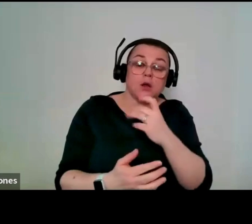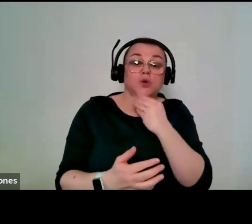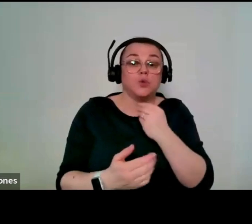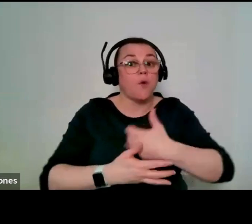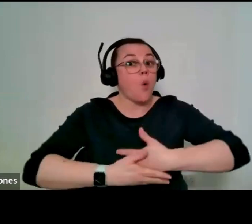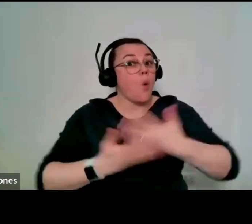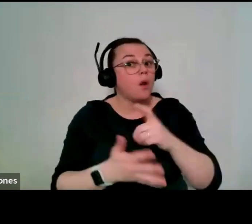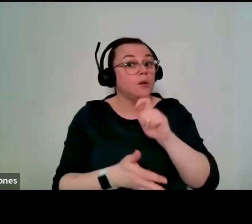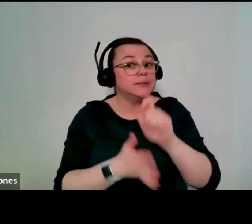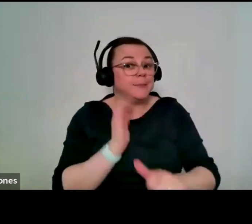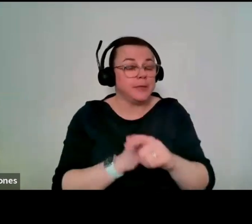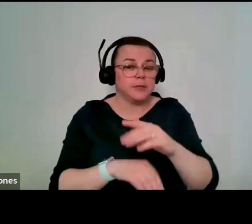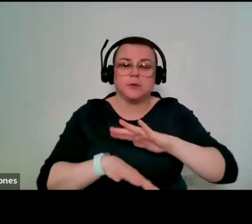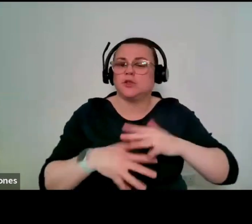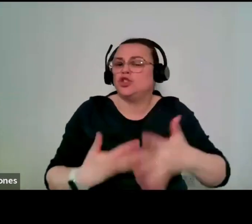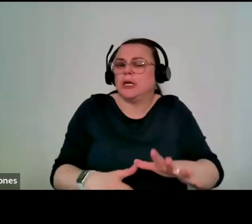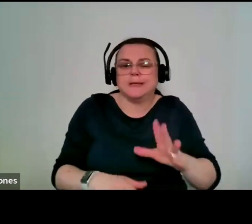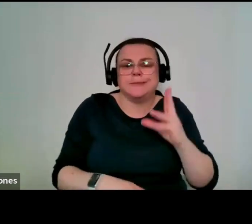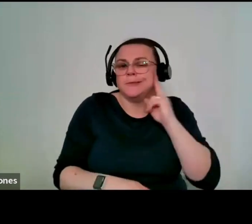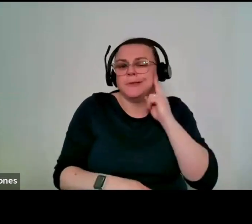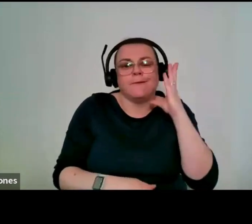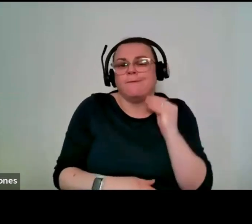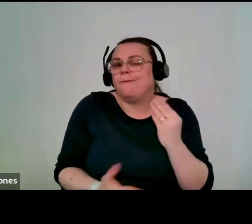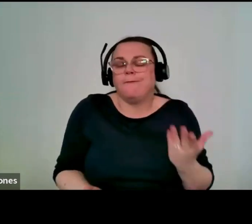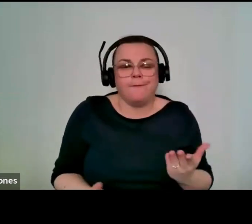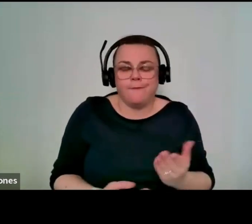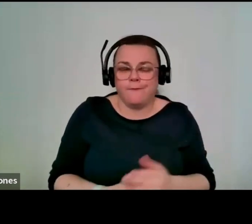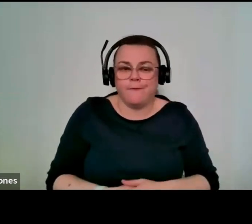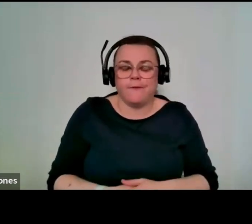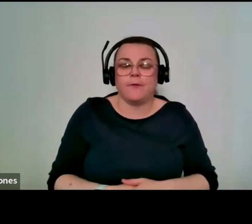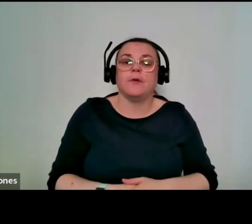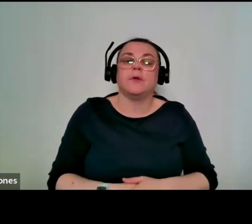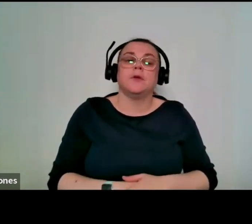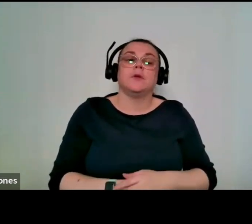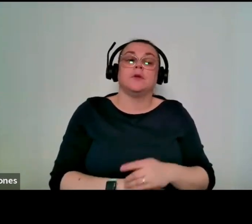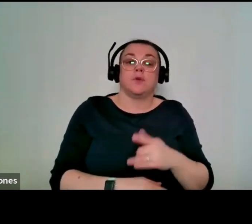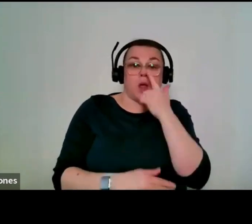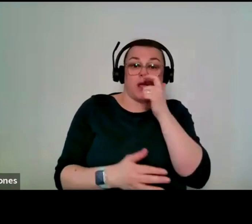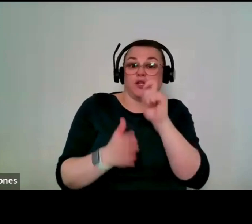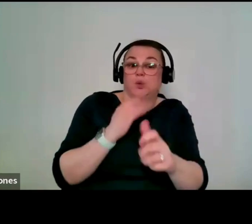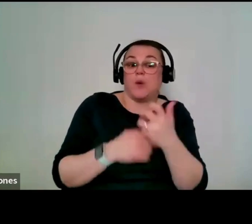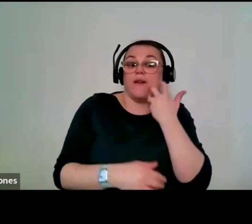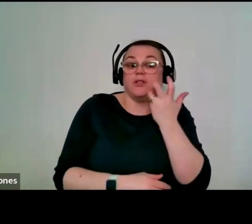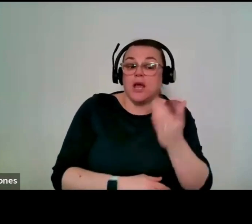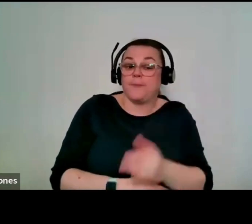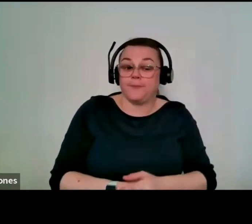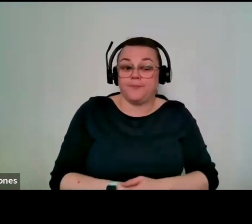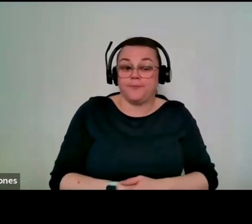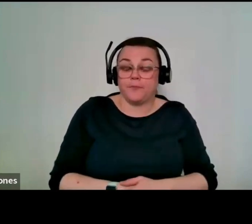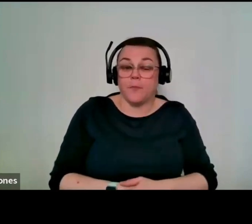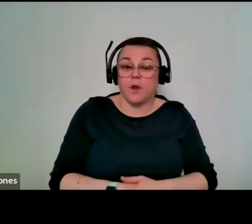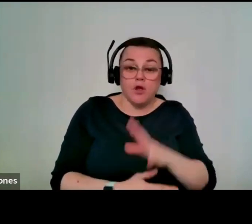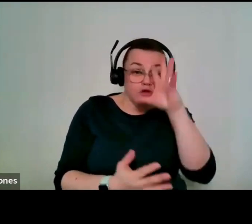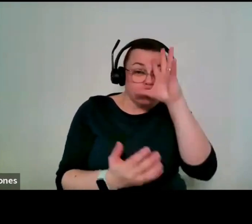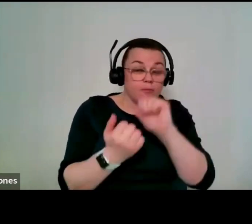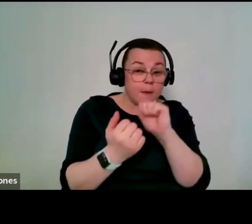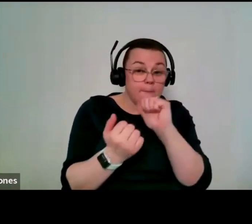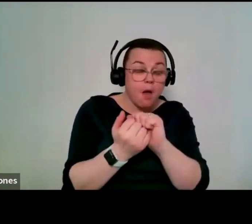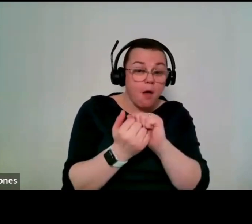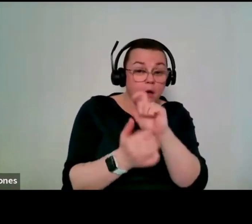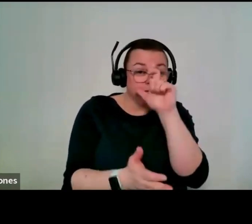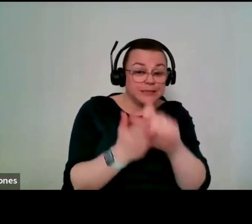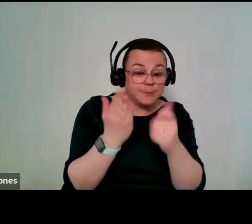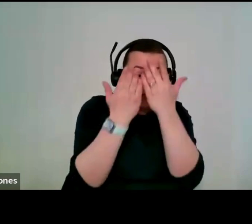disabilities, not just hearing loss, and something that you can do every day. Remember, disability is